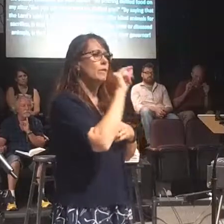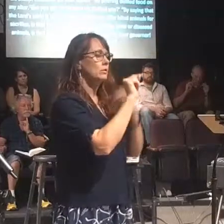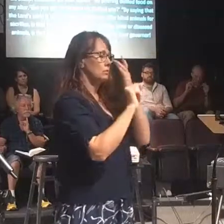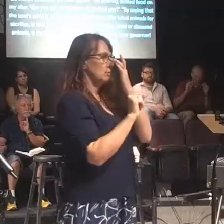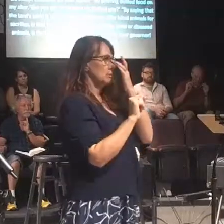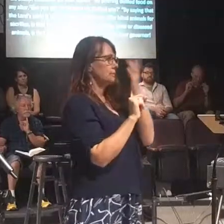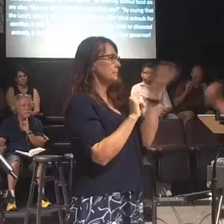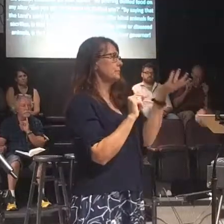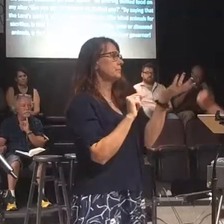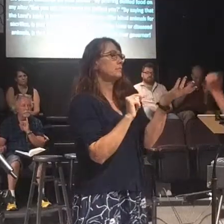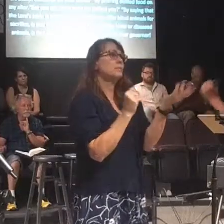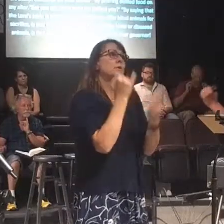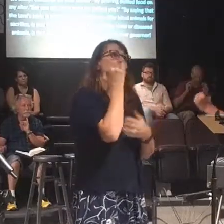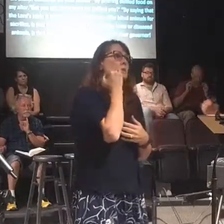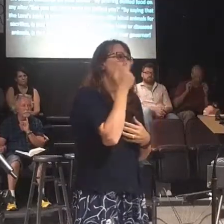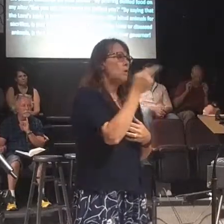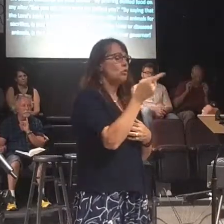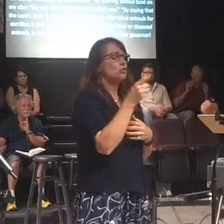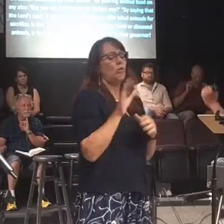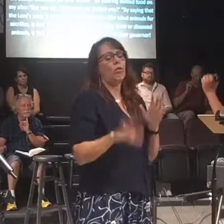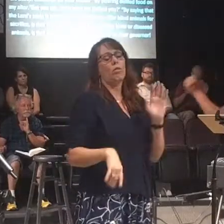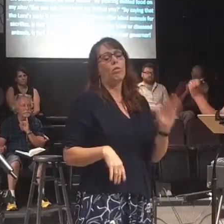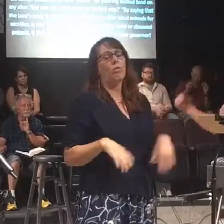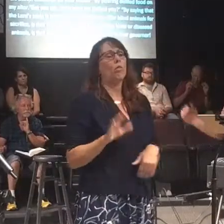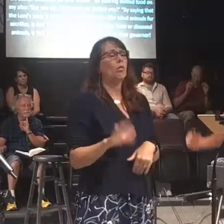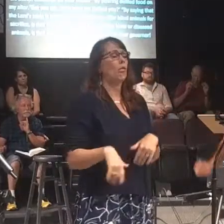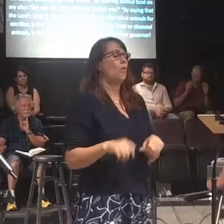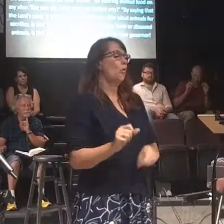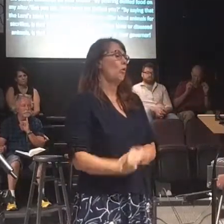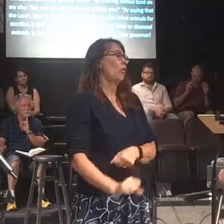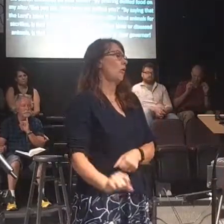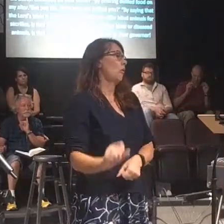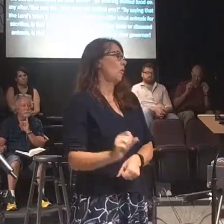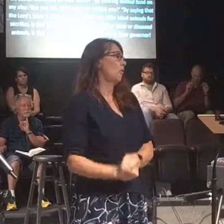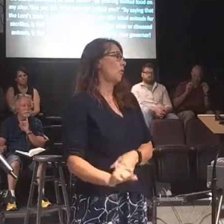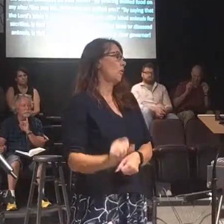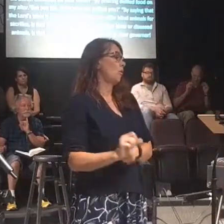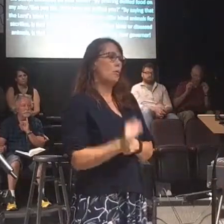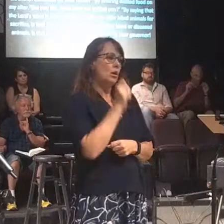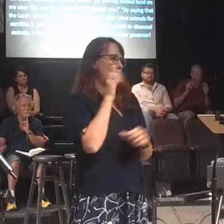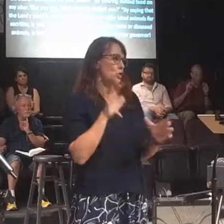doing consistently not doing your best for your boss.